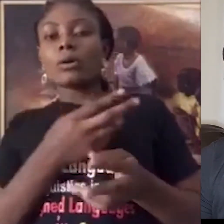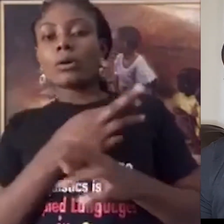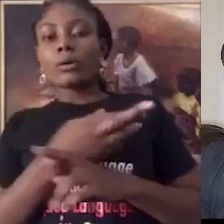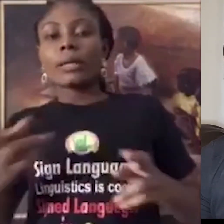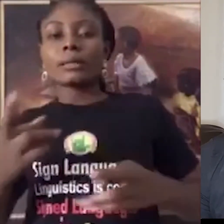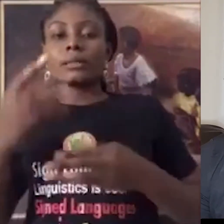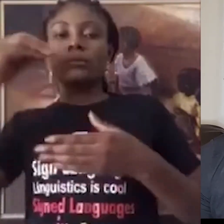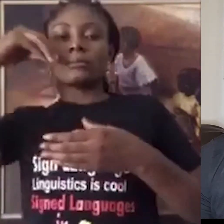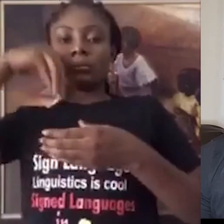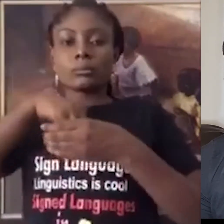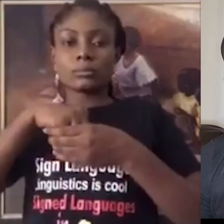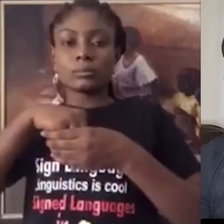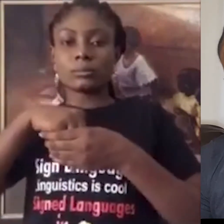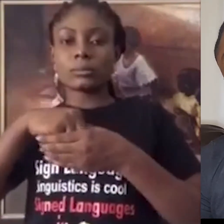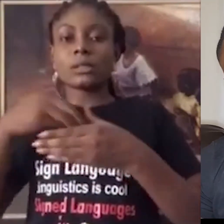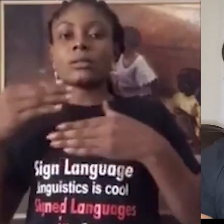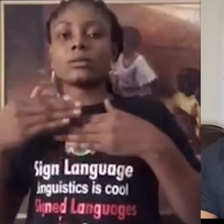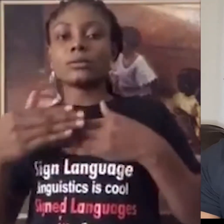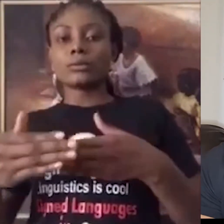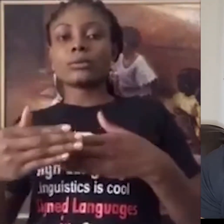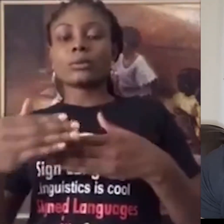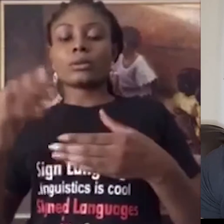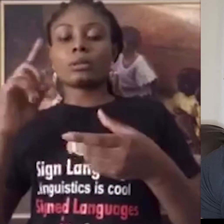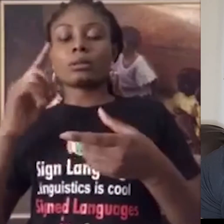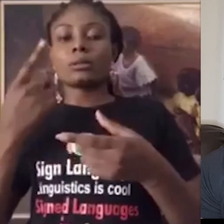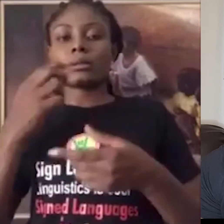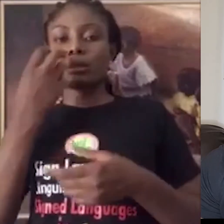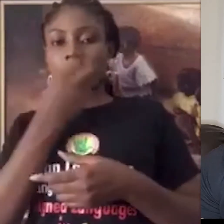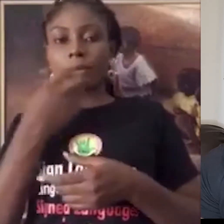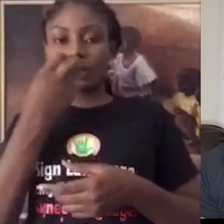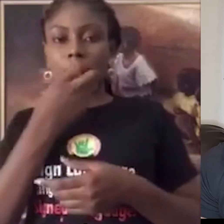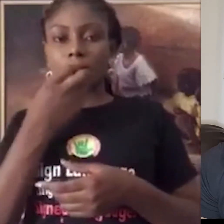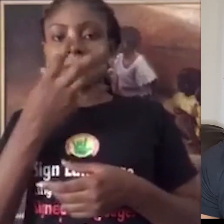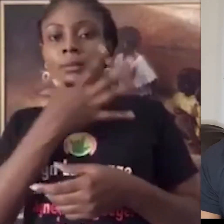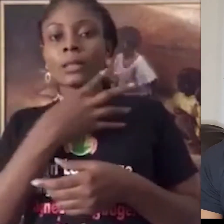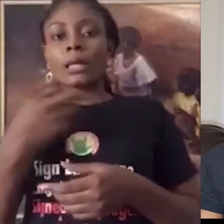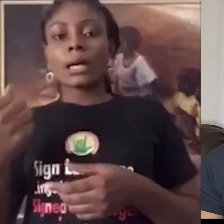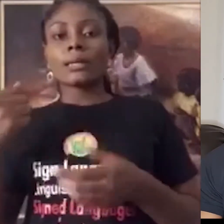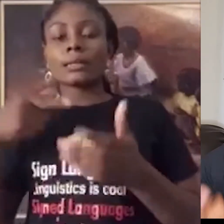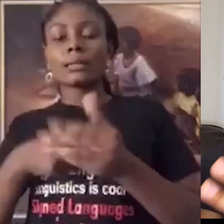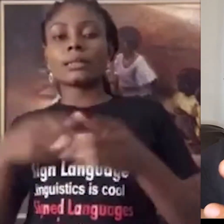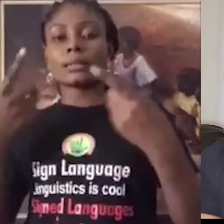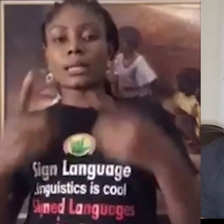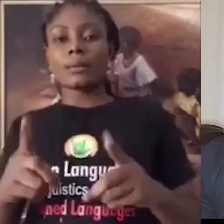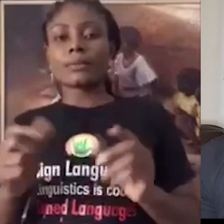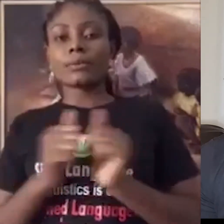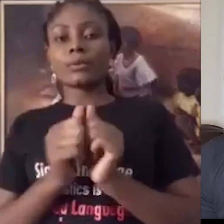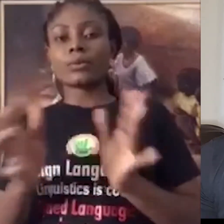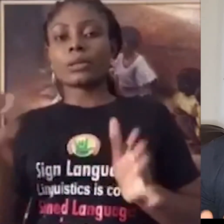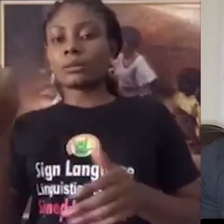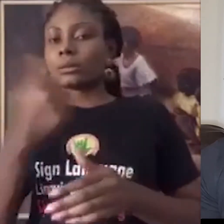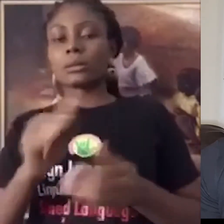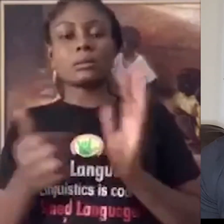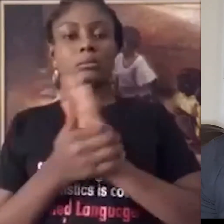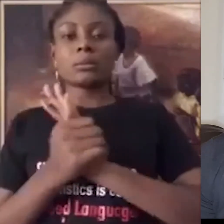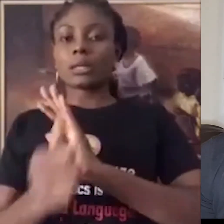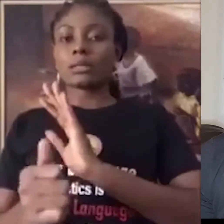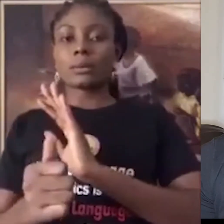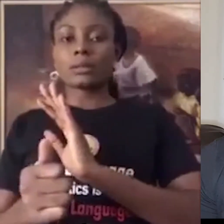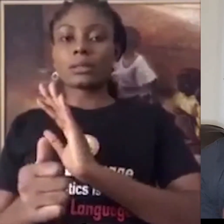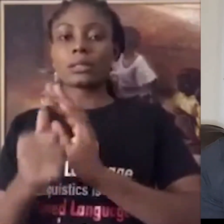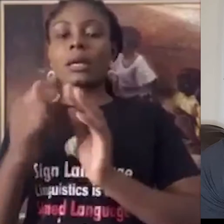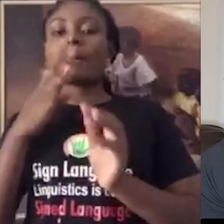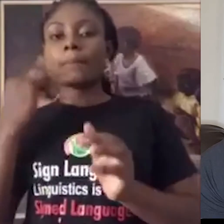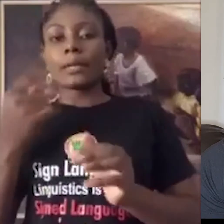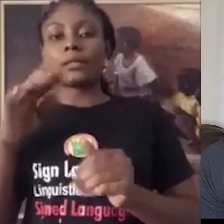intentional sounds made towards speech. And this happens without any